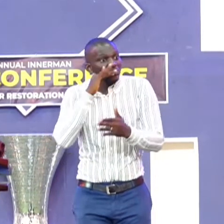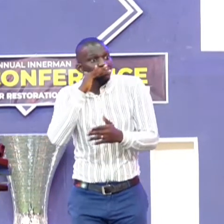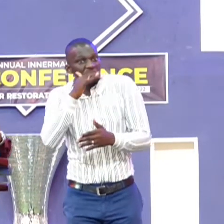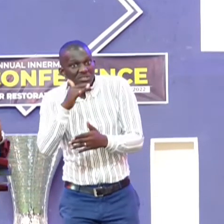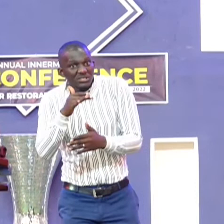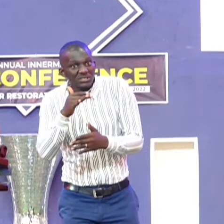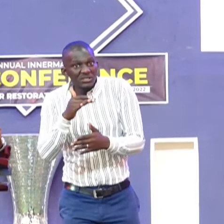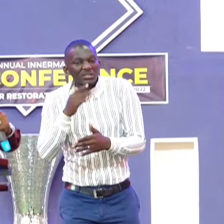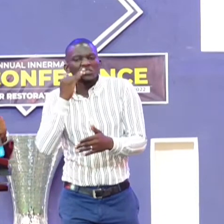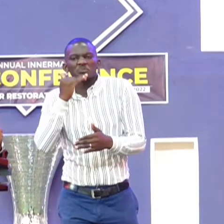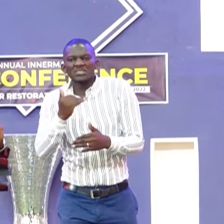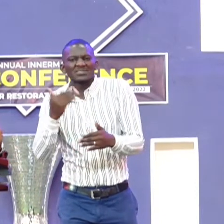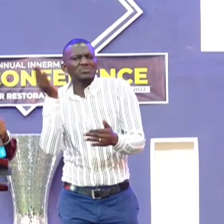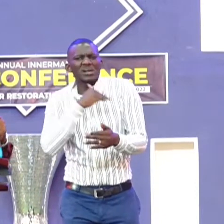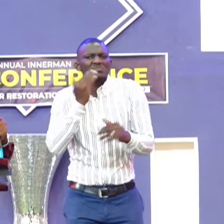And